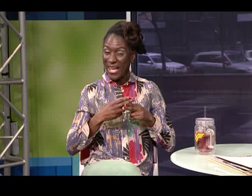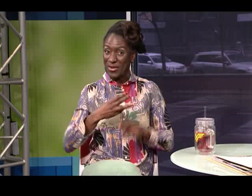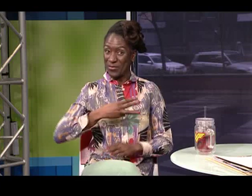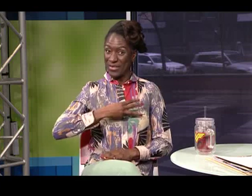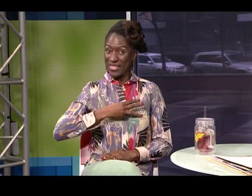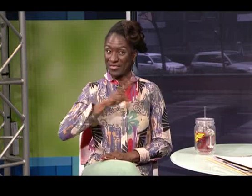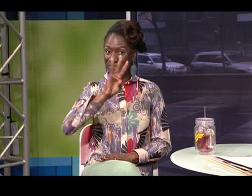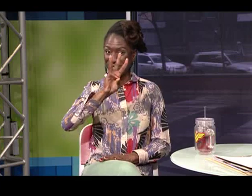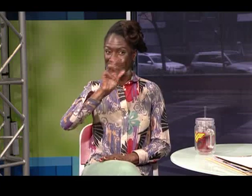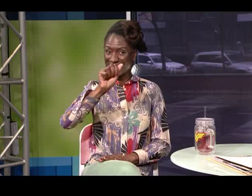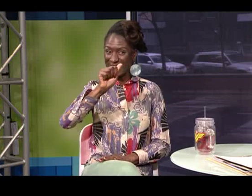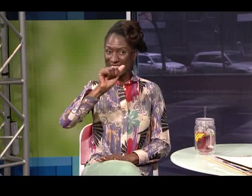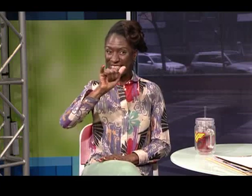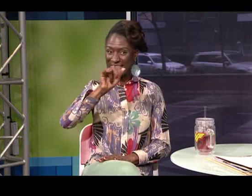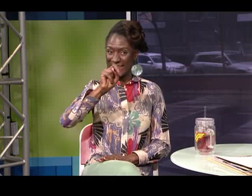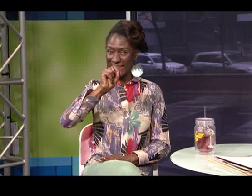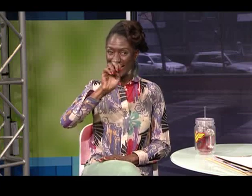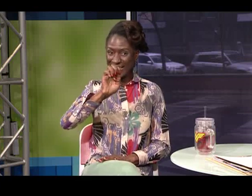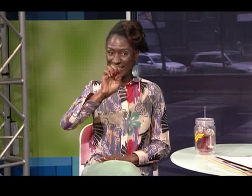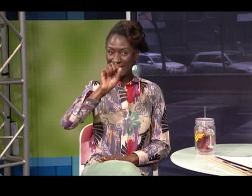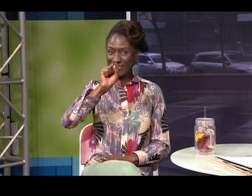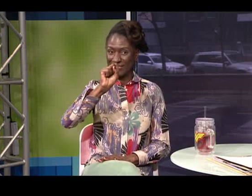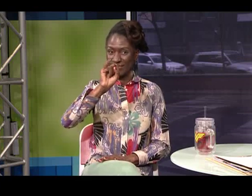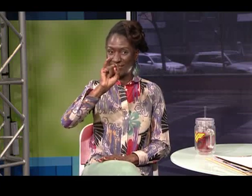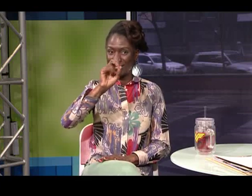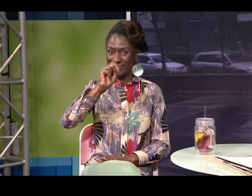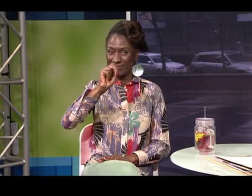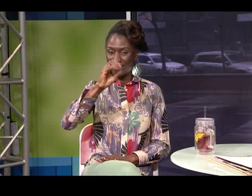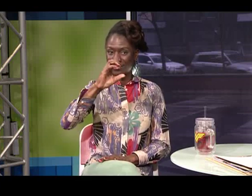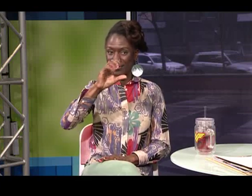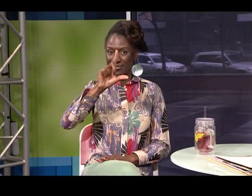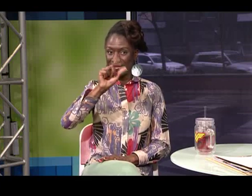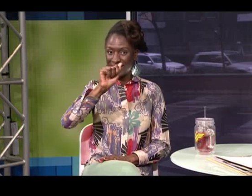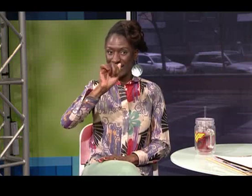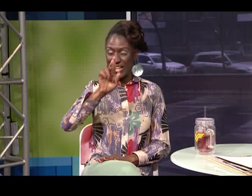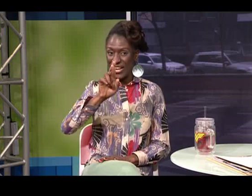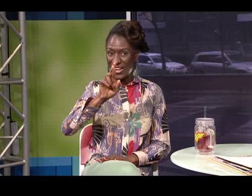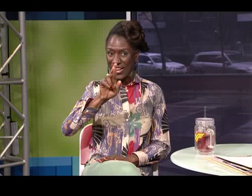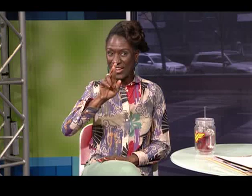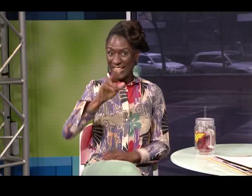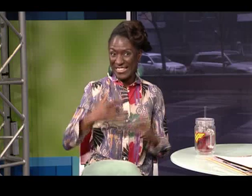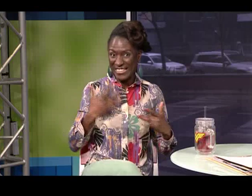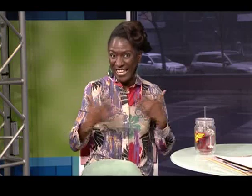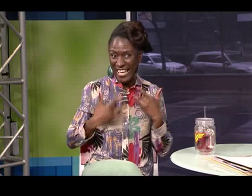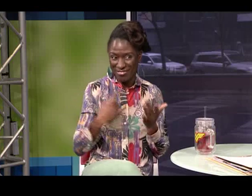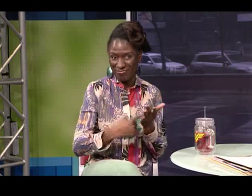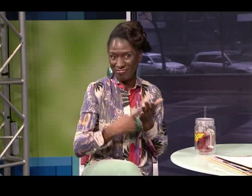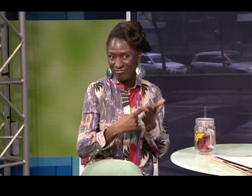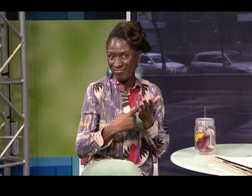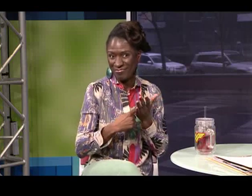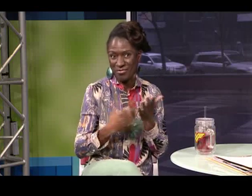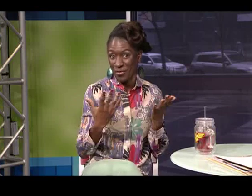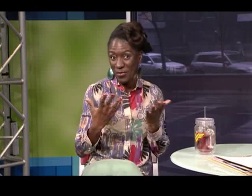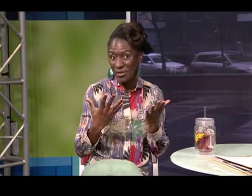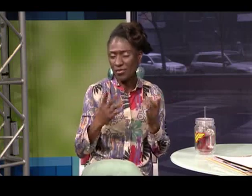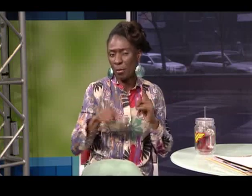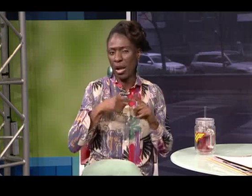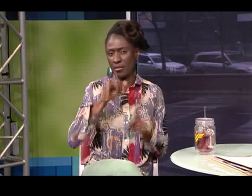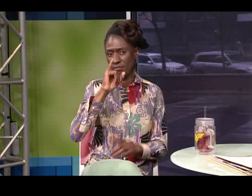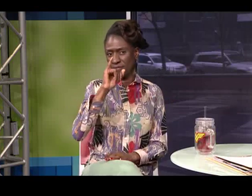our new guest, and this is Wayne Sinclair. I'm very excited to be talking to